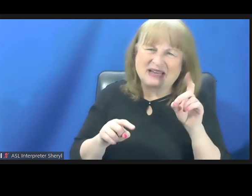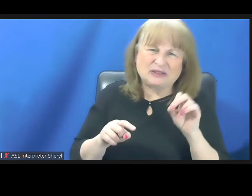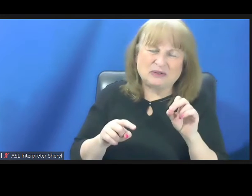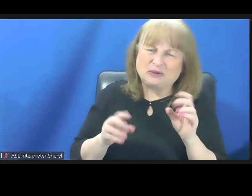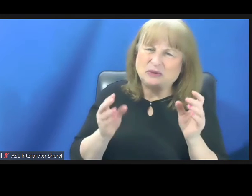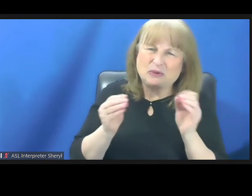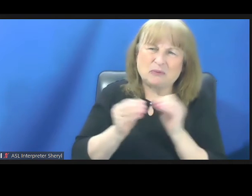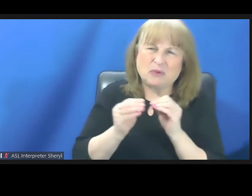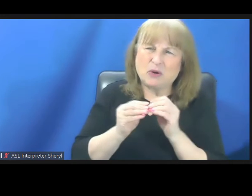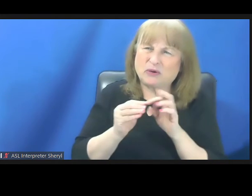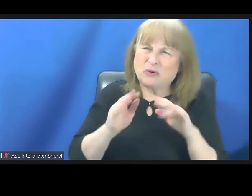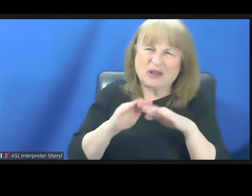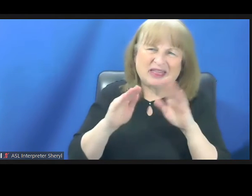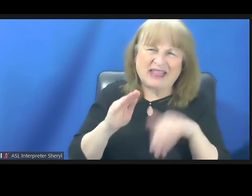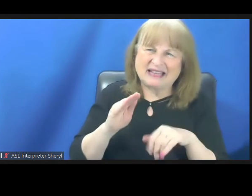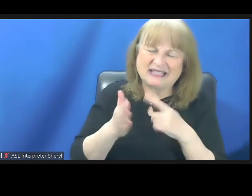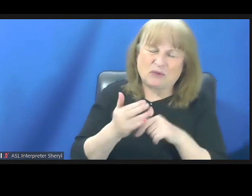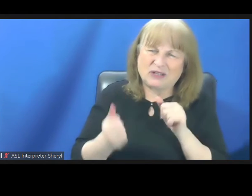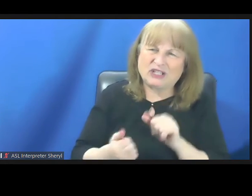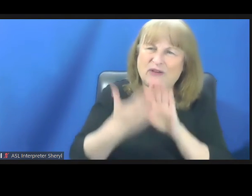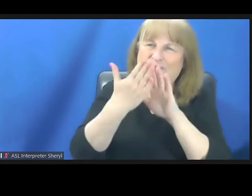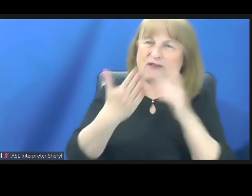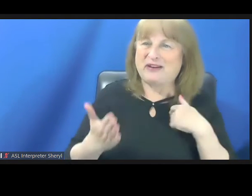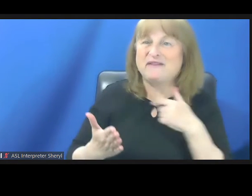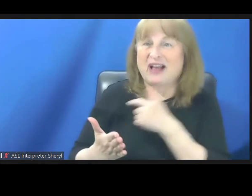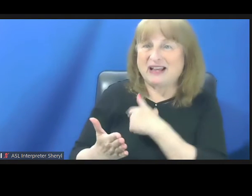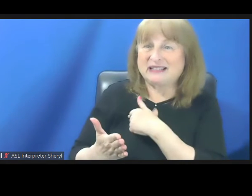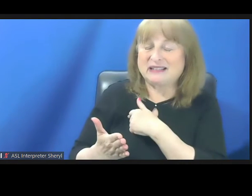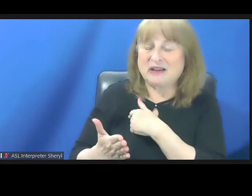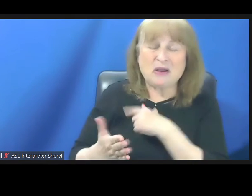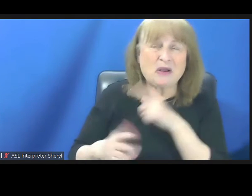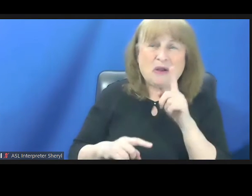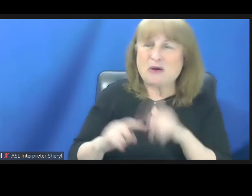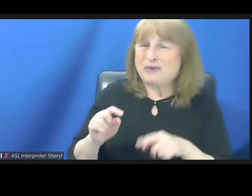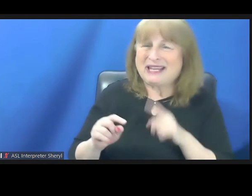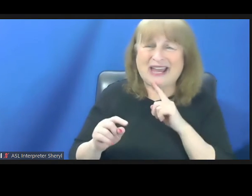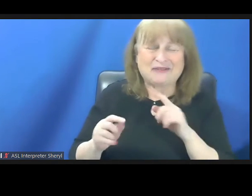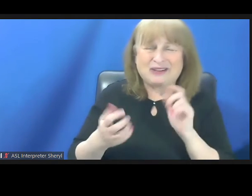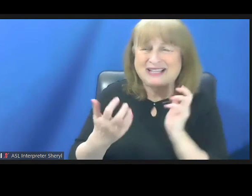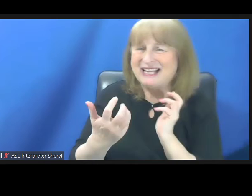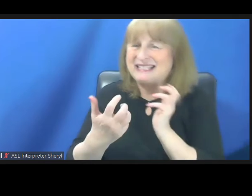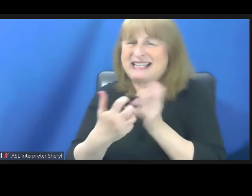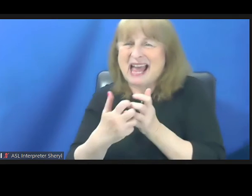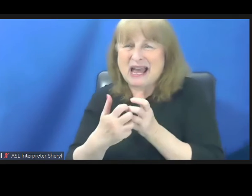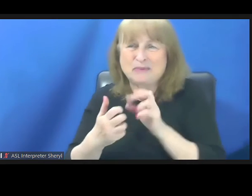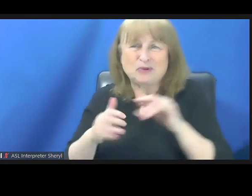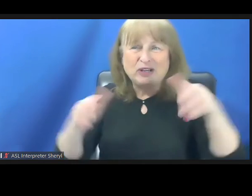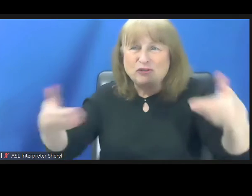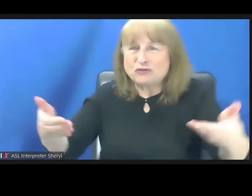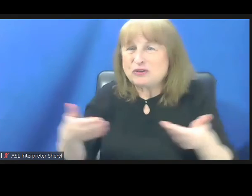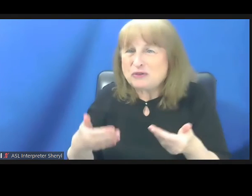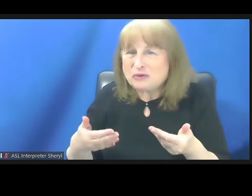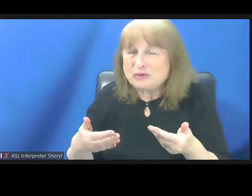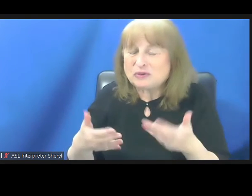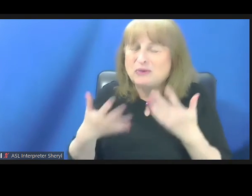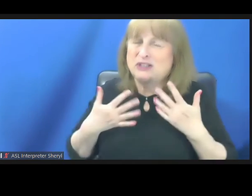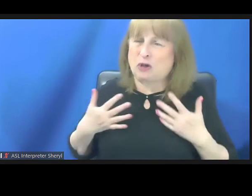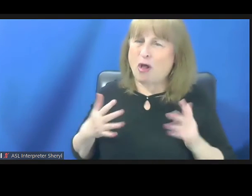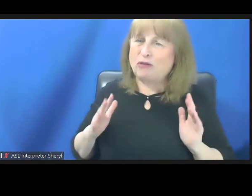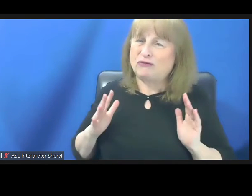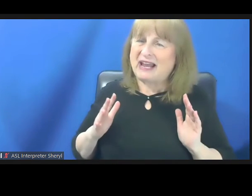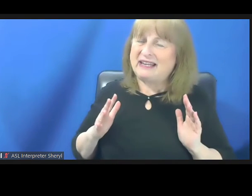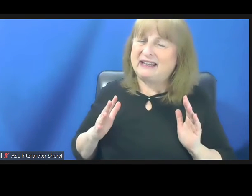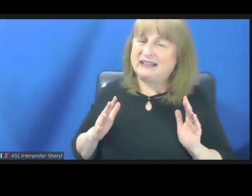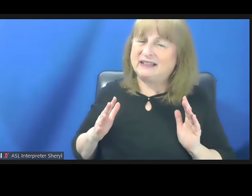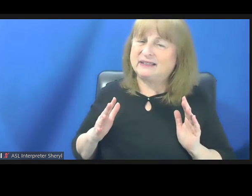structure of a film, we cannot do more or less than what is in front of us. We cannot really adapt or introduce what is